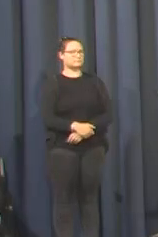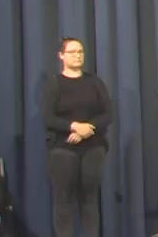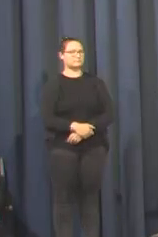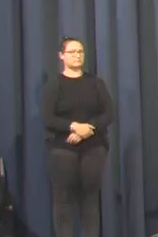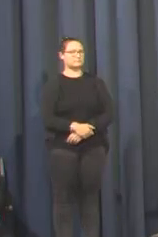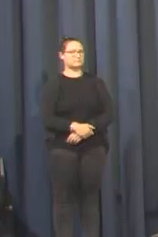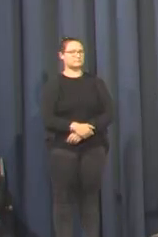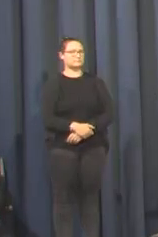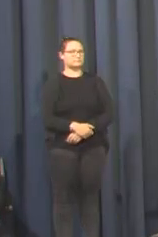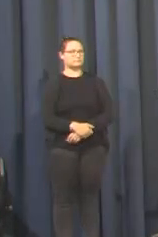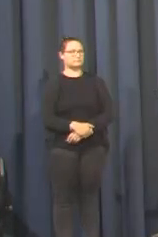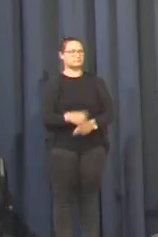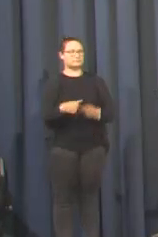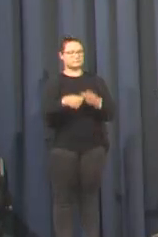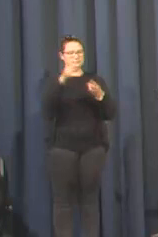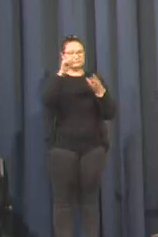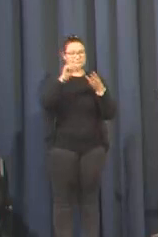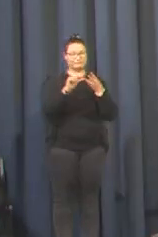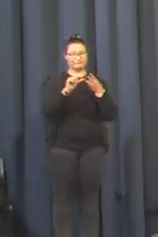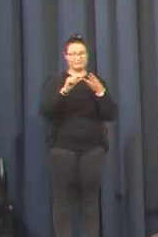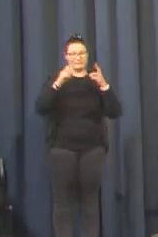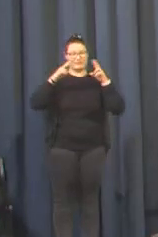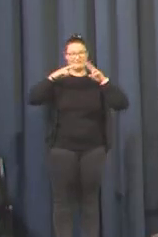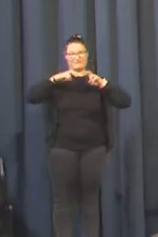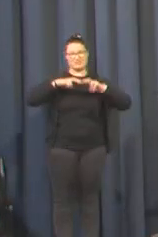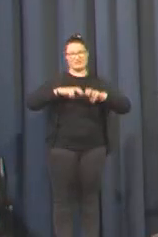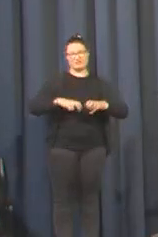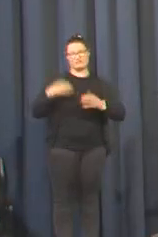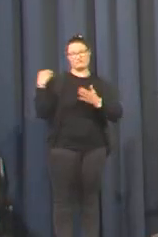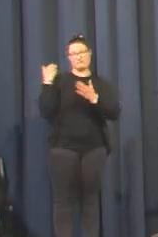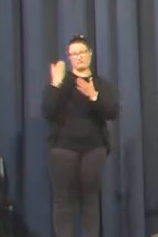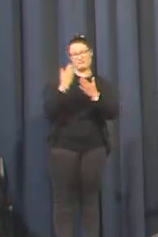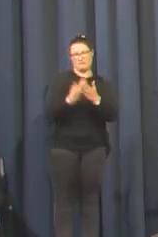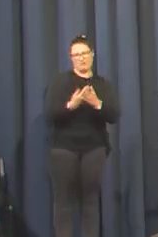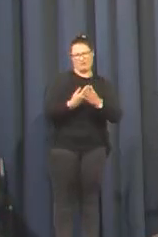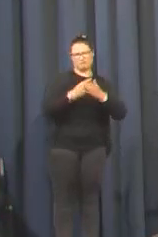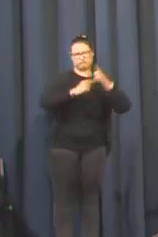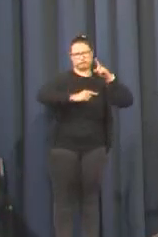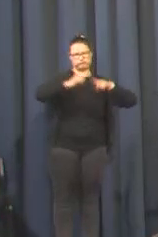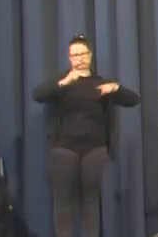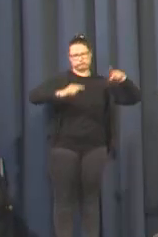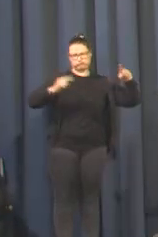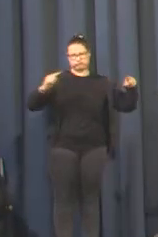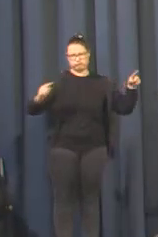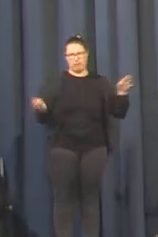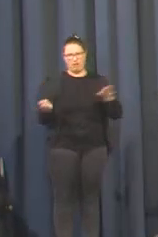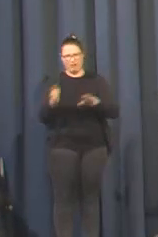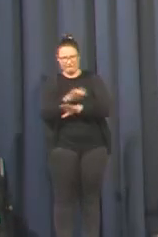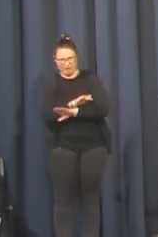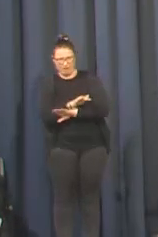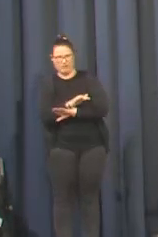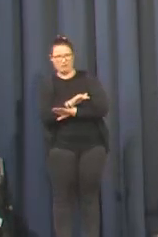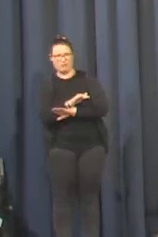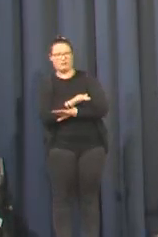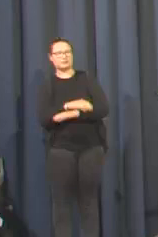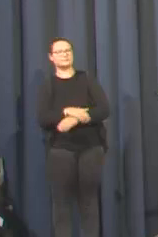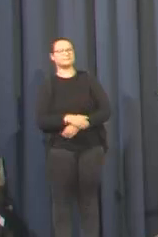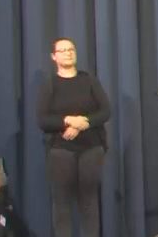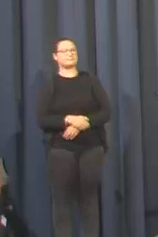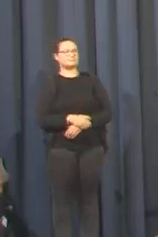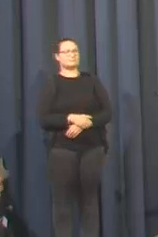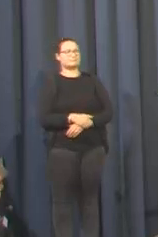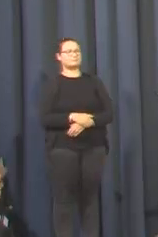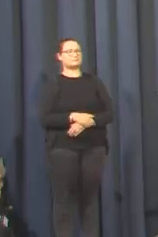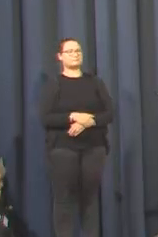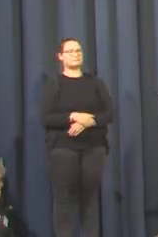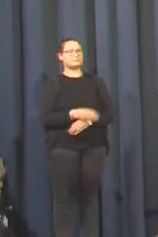in terms of our investigation so far, we have covered a broad range of things. There are a few things that we haven't yet been able to rule out, and